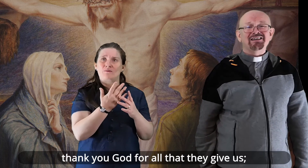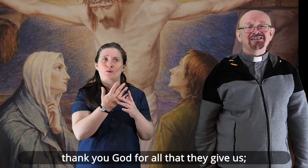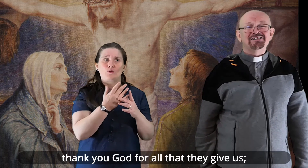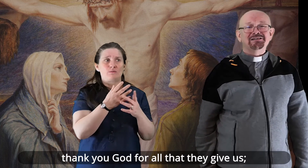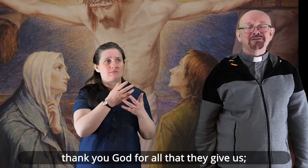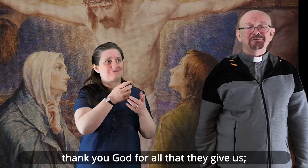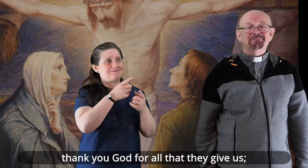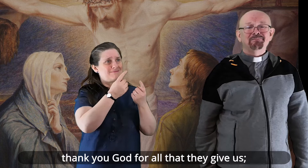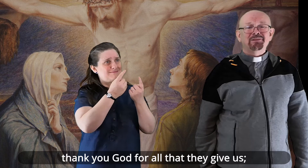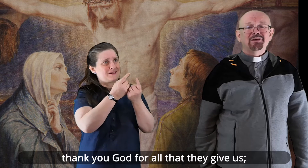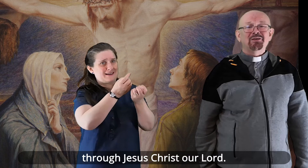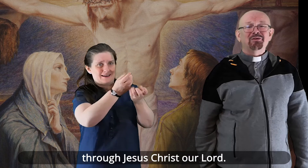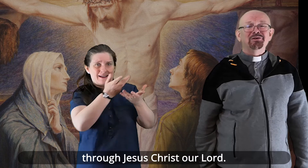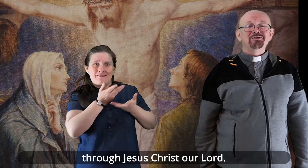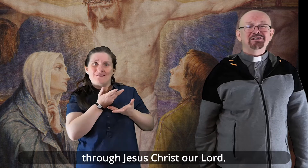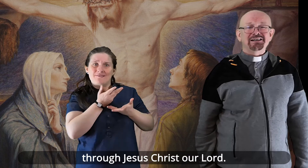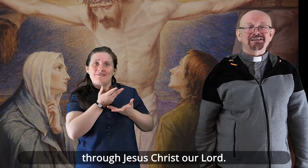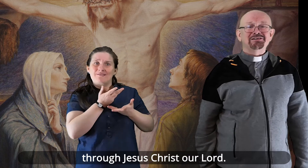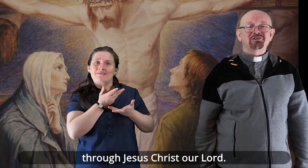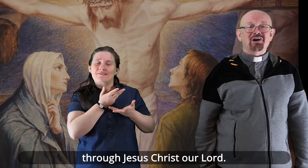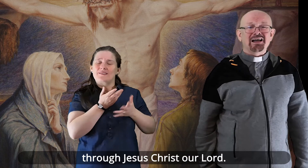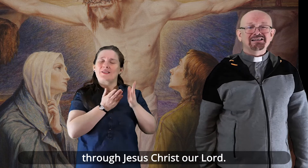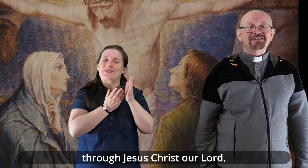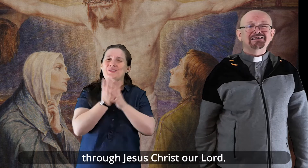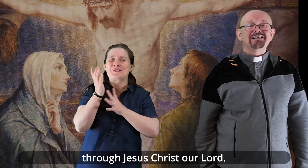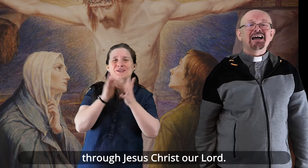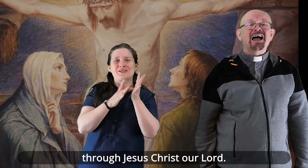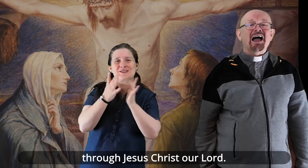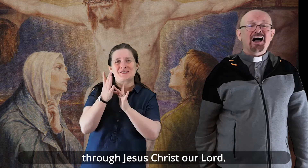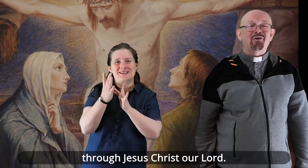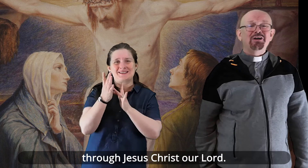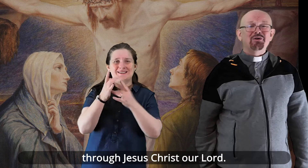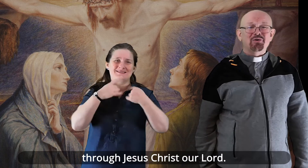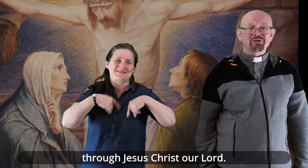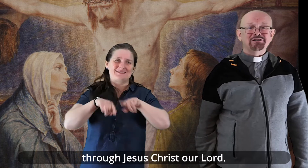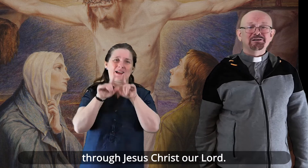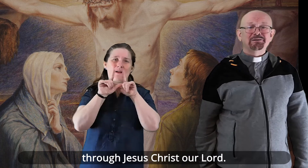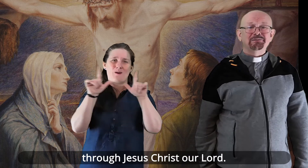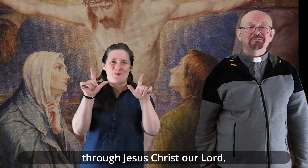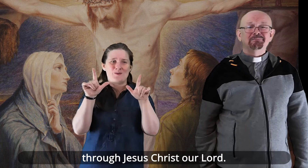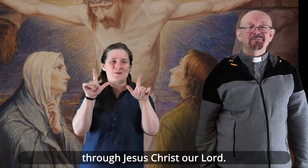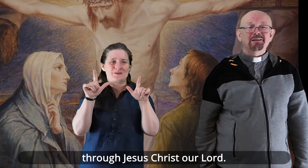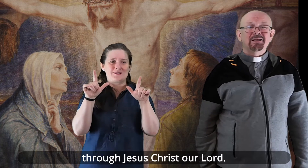give us. Through Jesus Christ, our Lord.